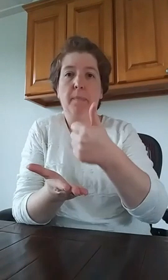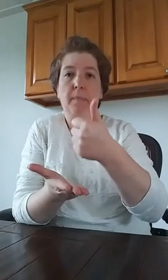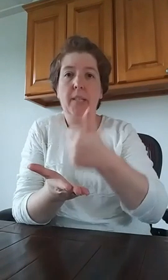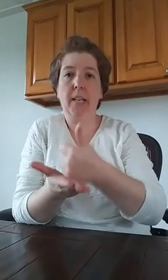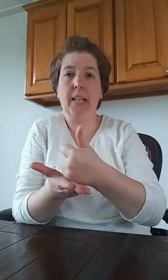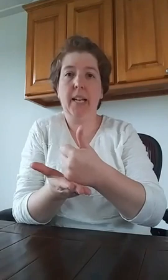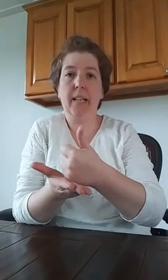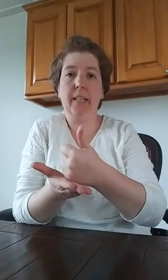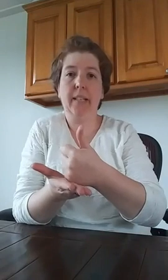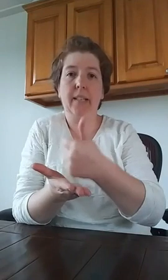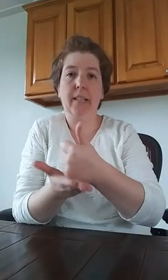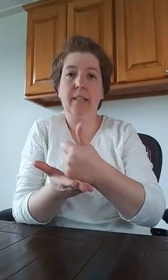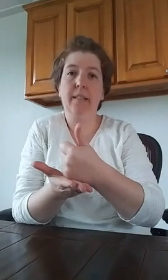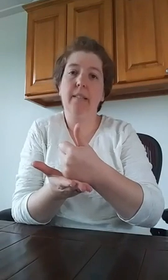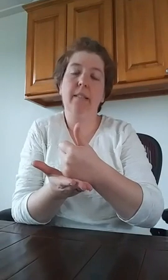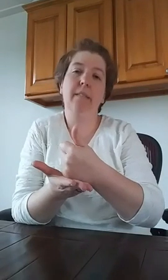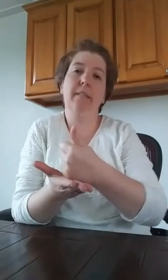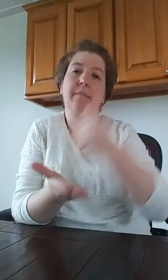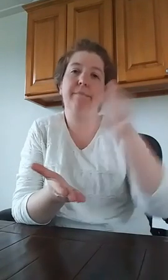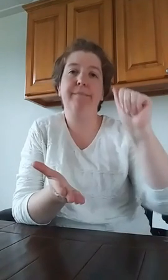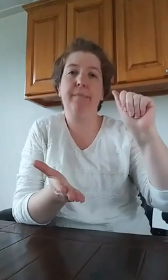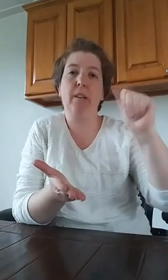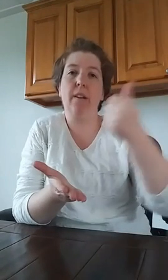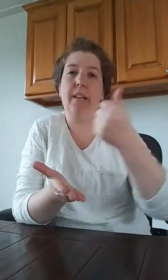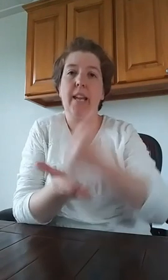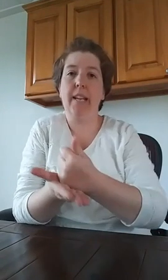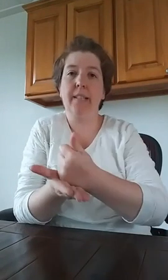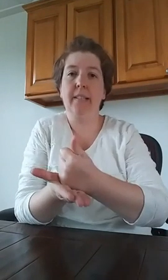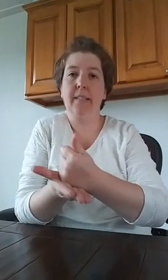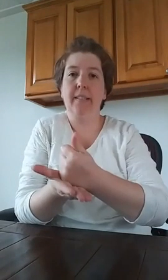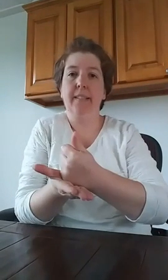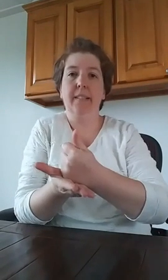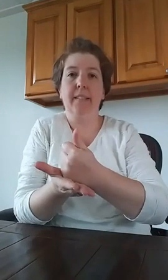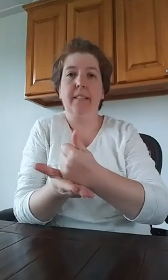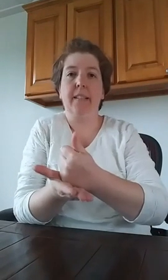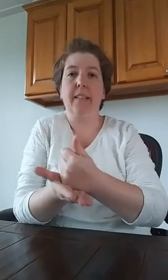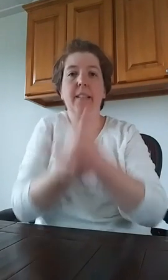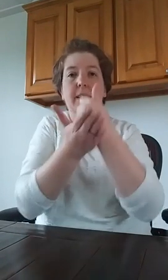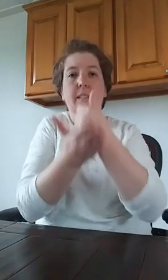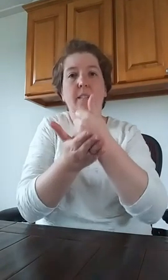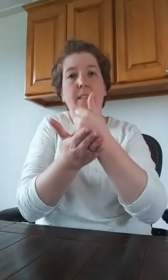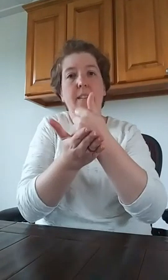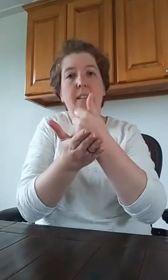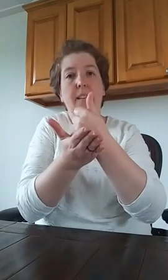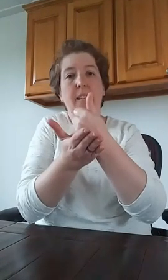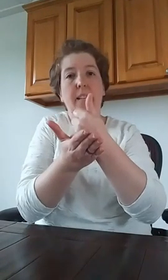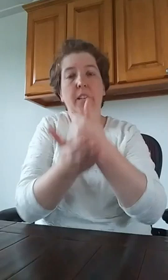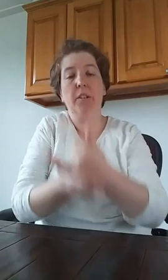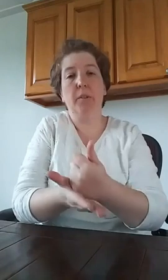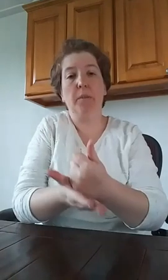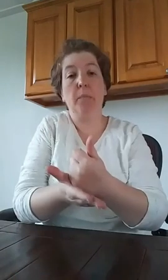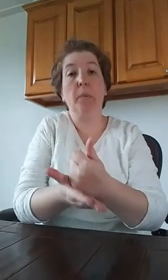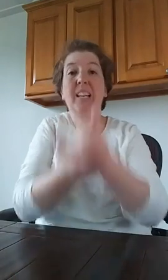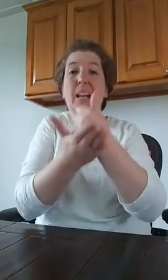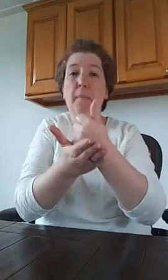signing hand is an a like this and you bring it up